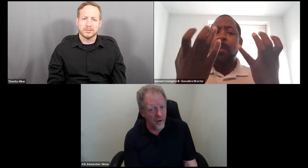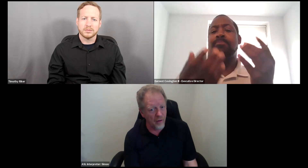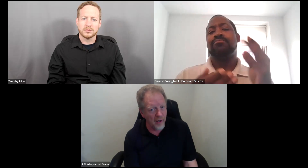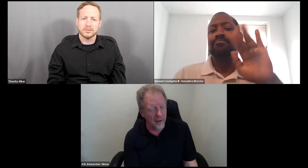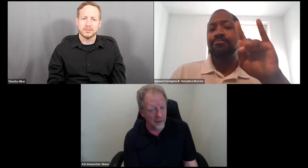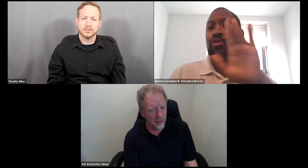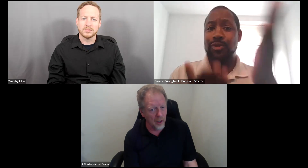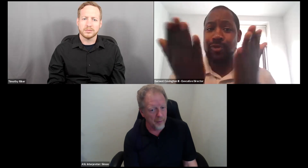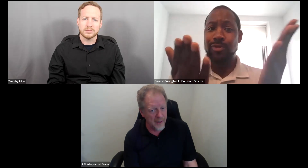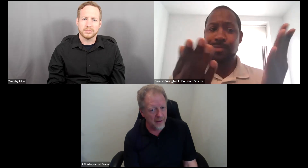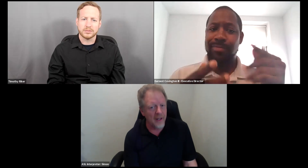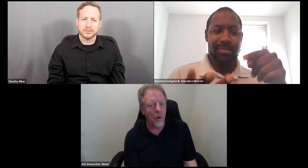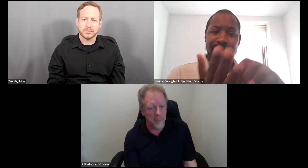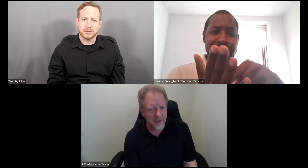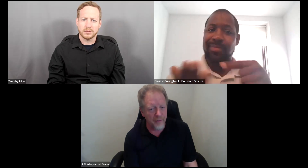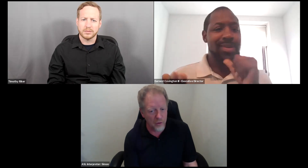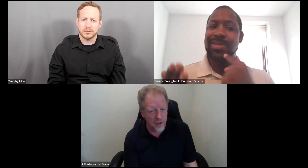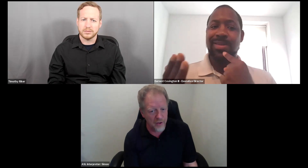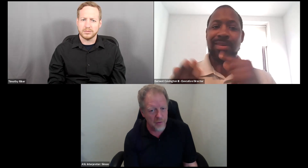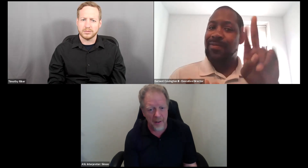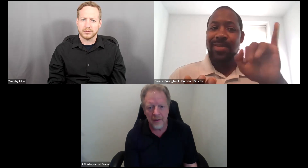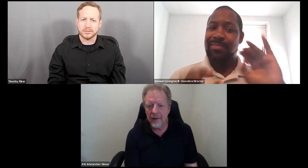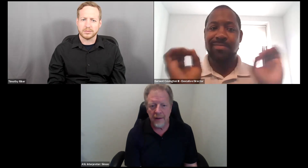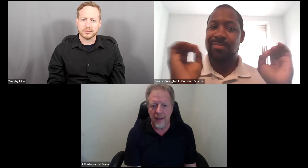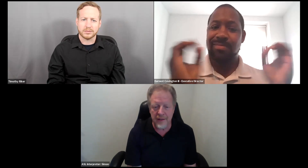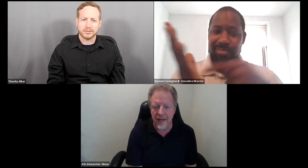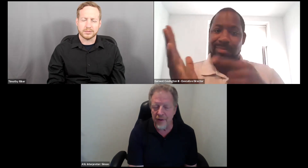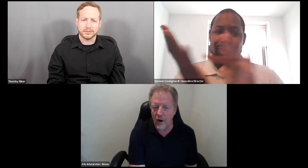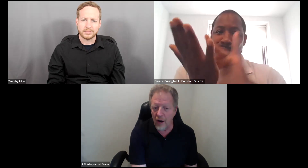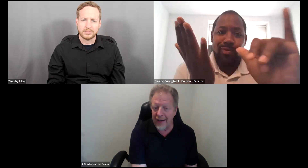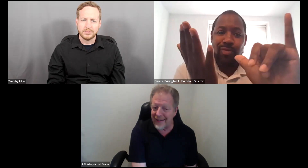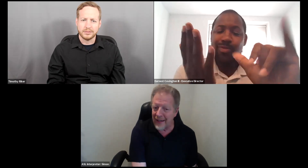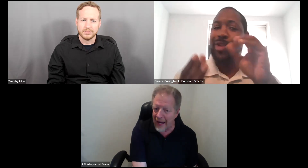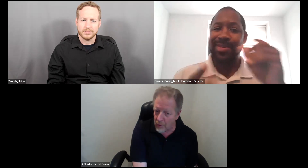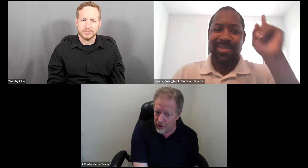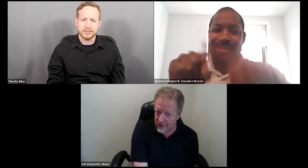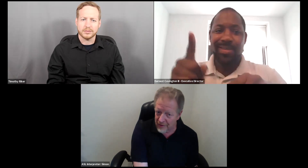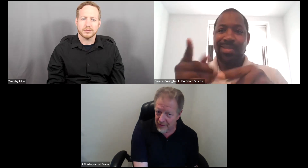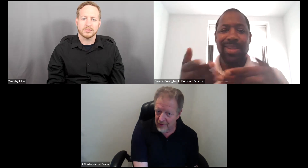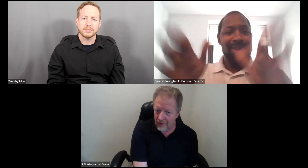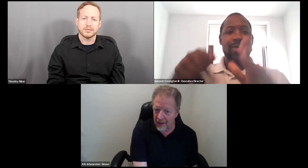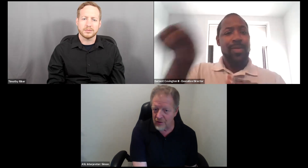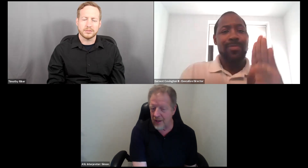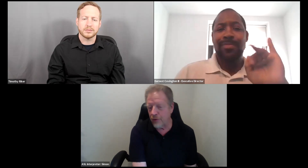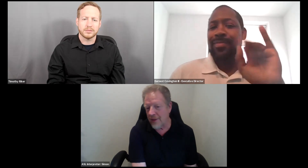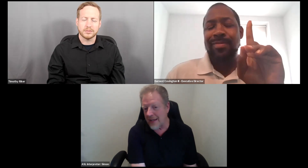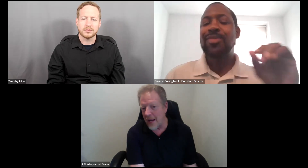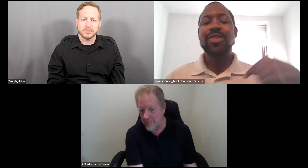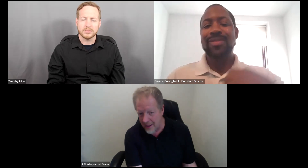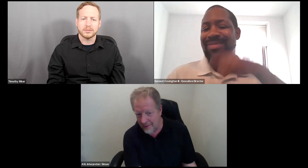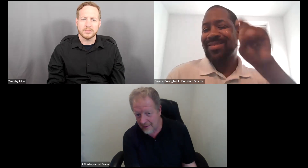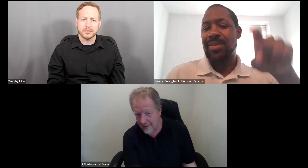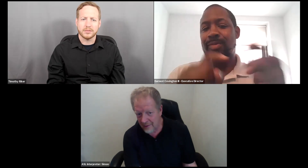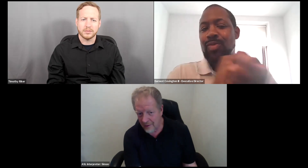many VRI, companies out there that want to bid for those services, but it doesn't say VRI in the language. Okay. So therefore they